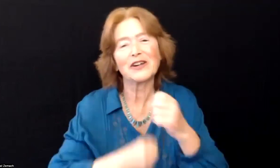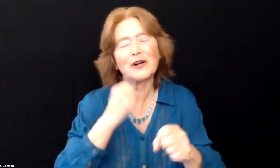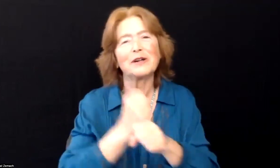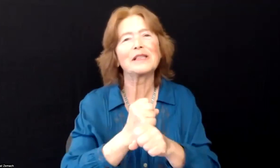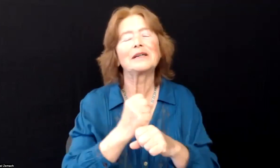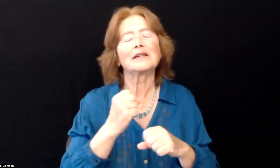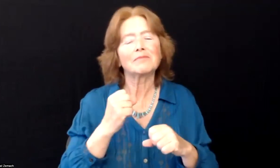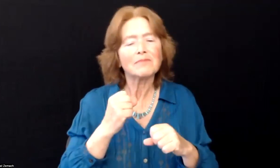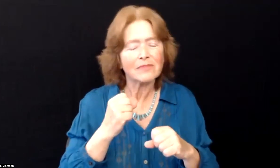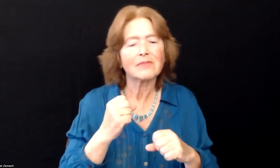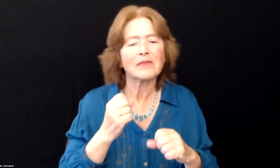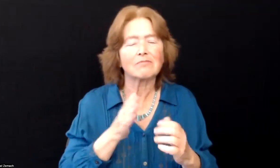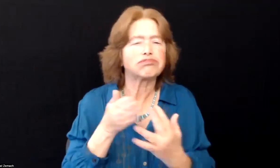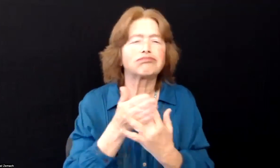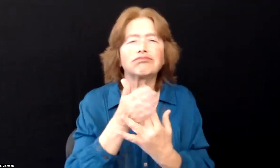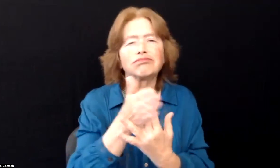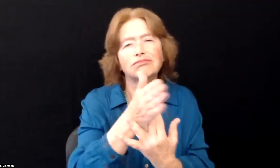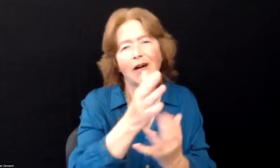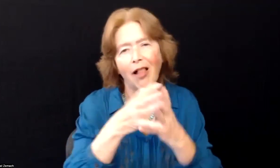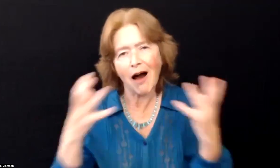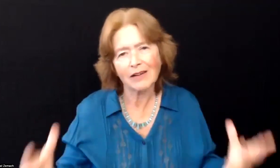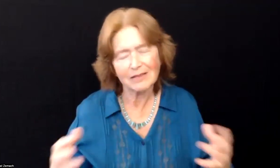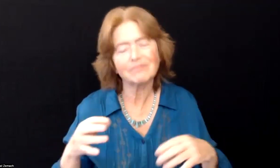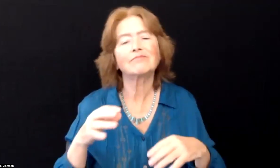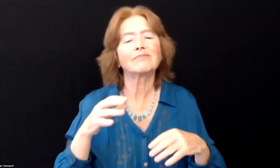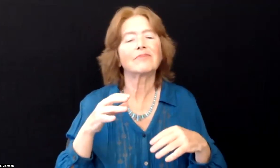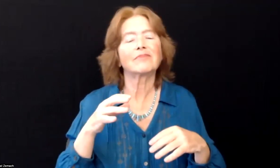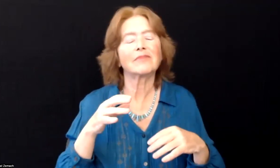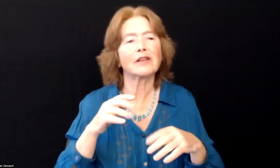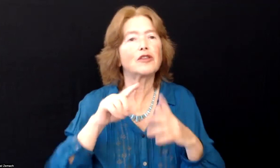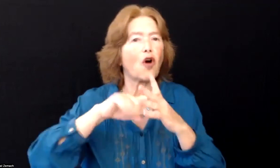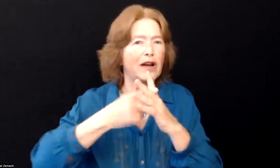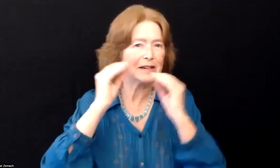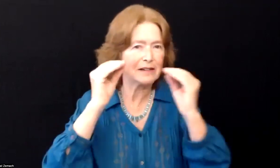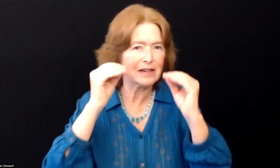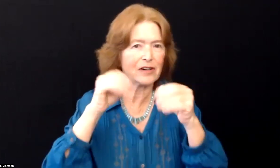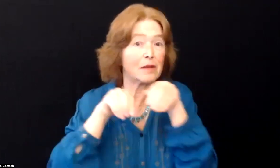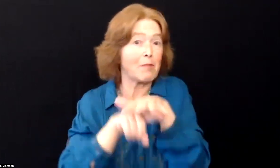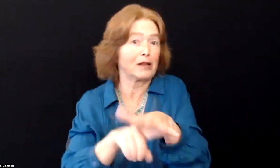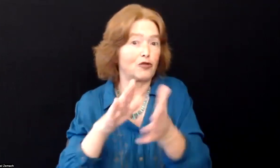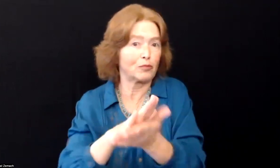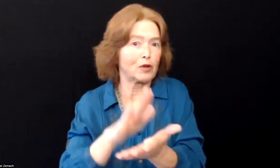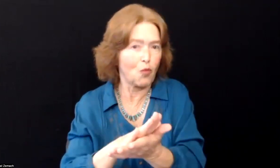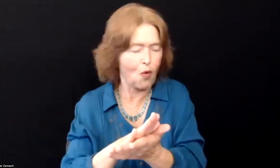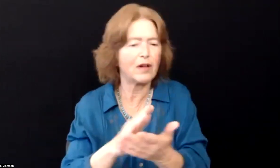many years, and my journey had encompassed a lot. And when I started teaching